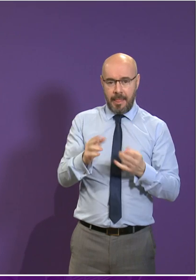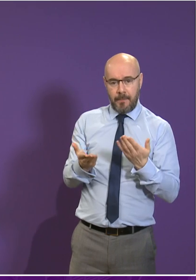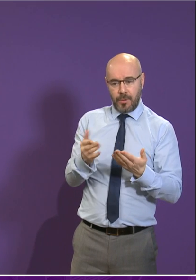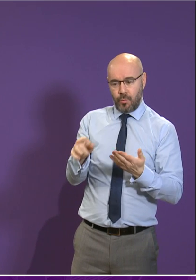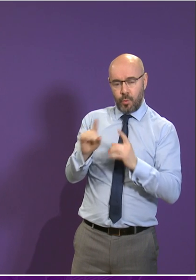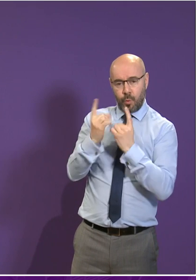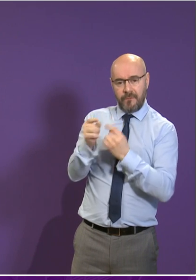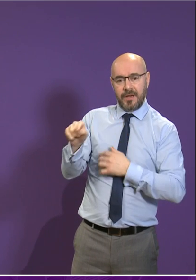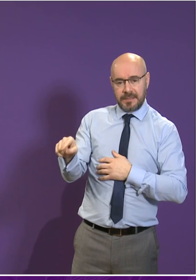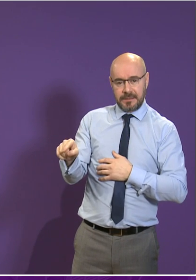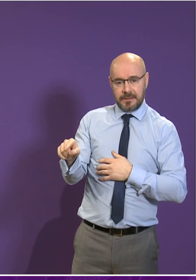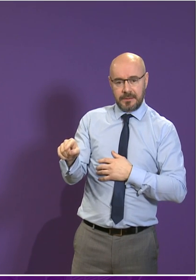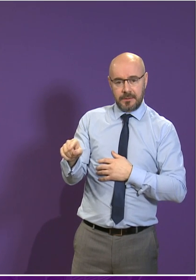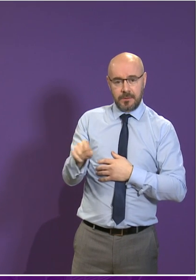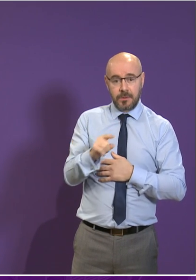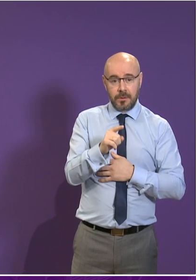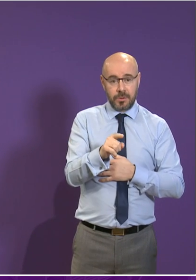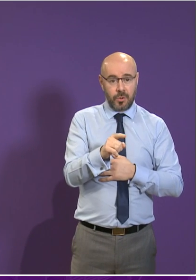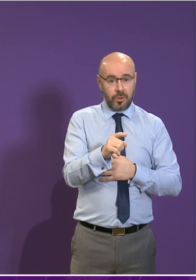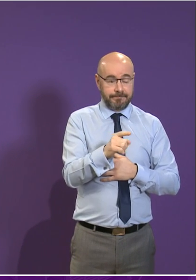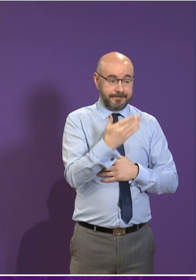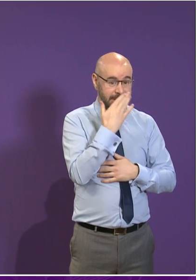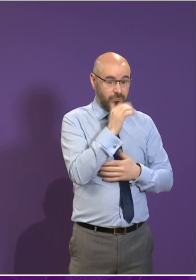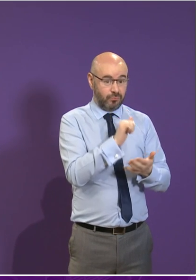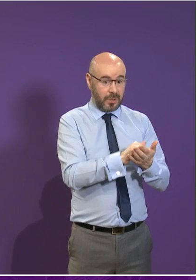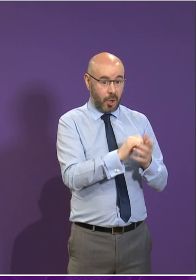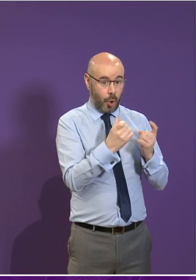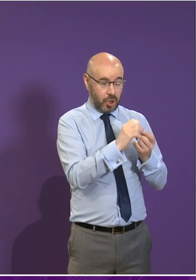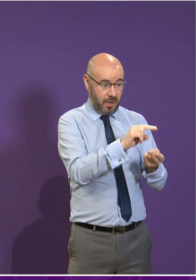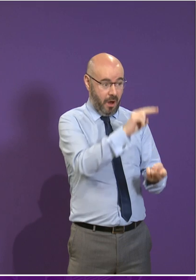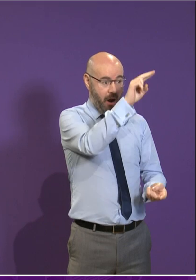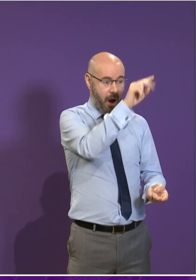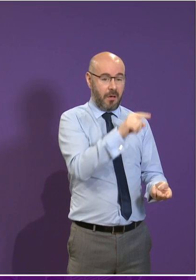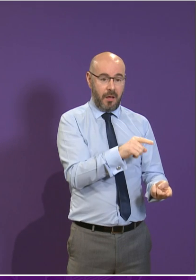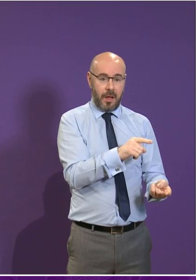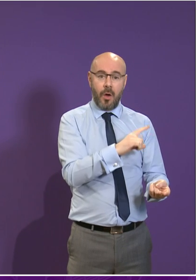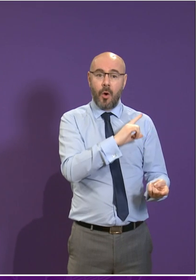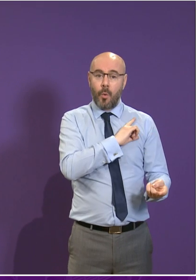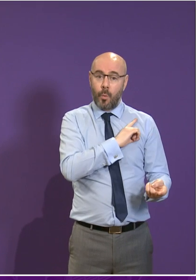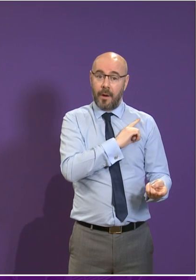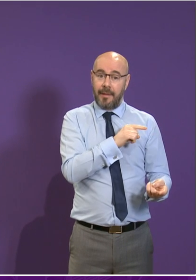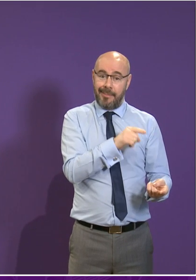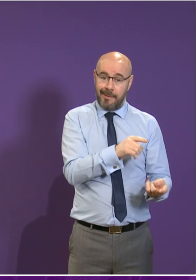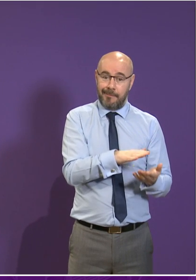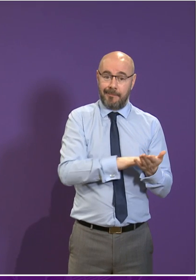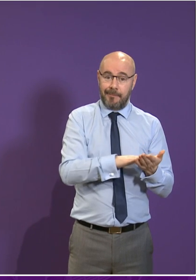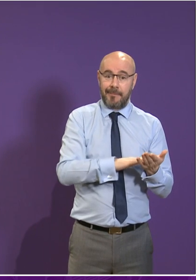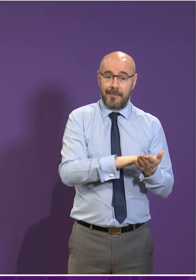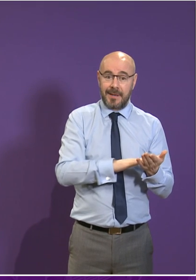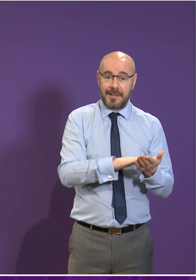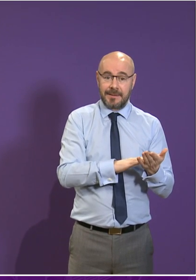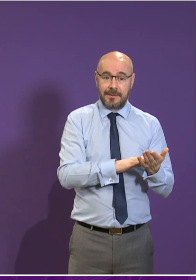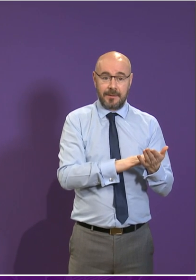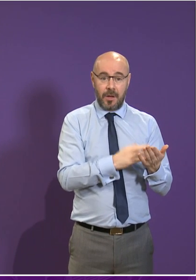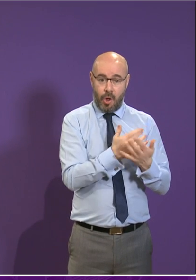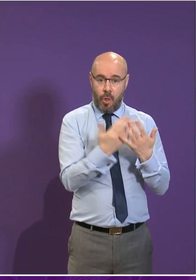with disabilities, the numbers are higher in colleges. So because of that, they're obviously going to